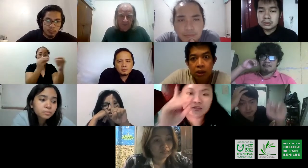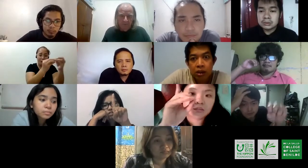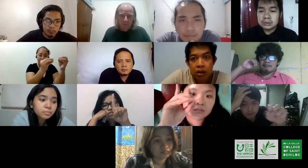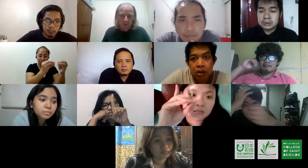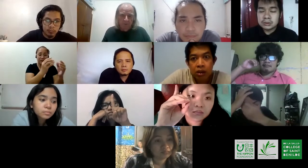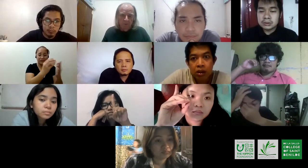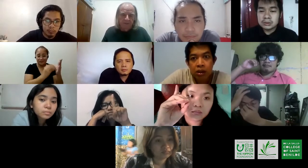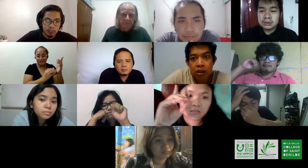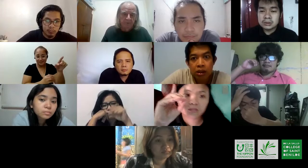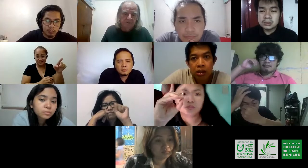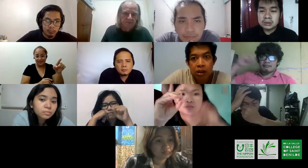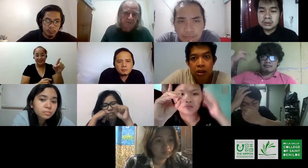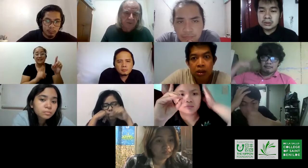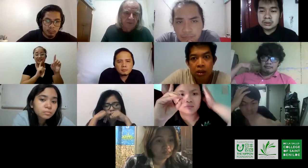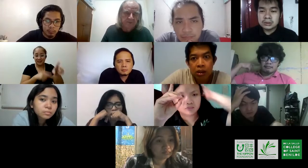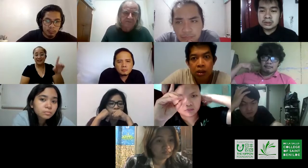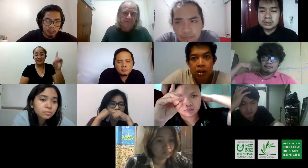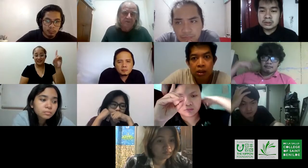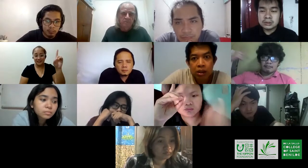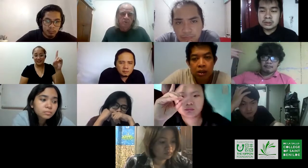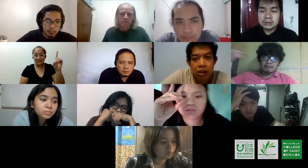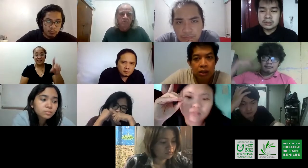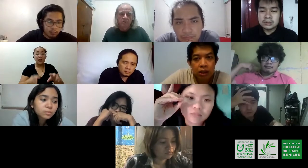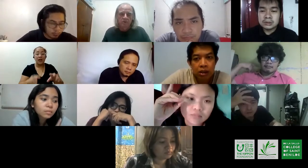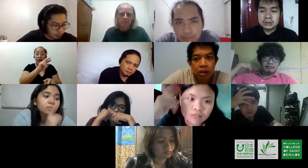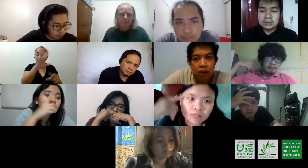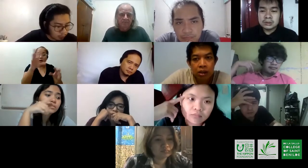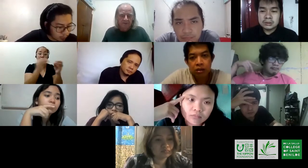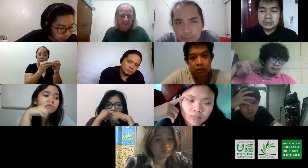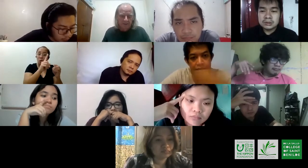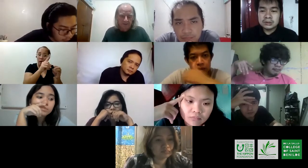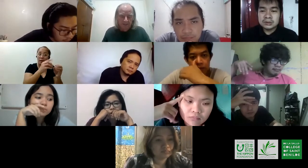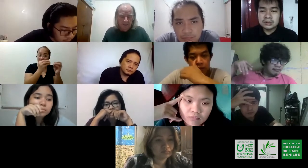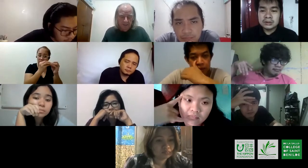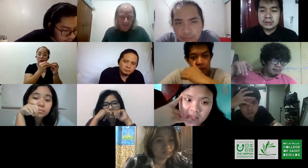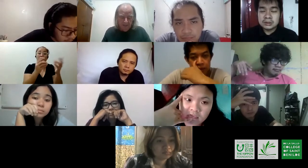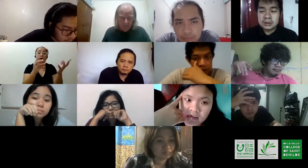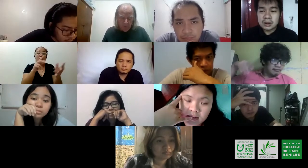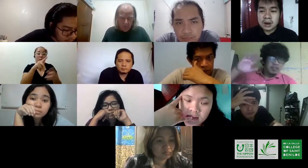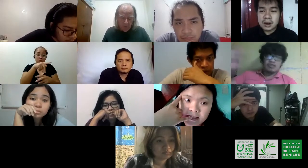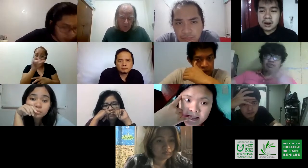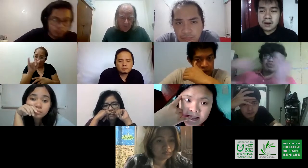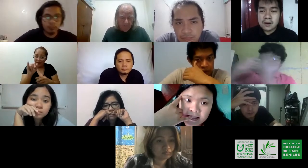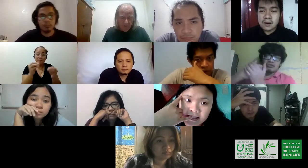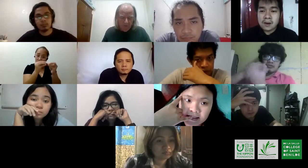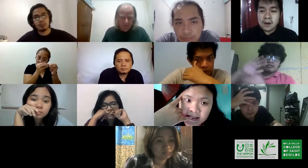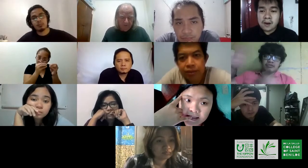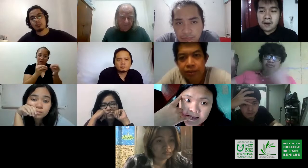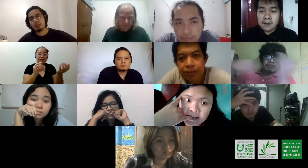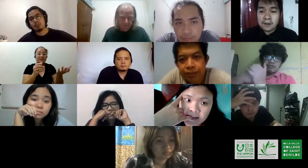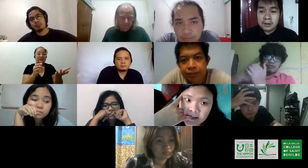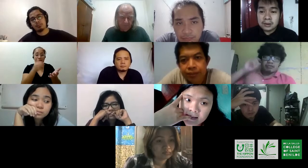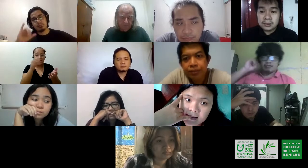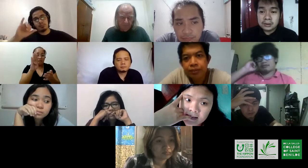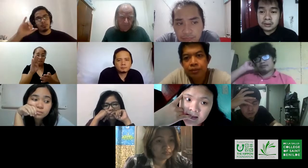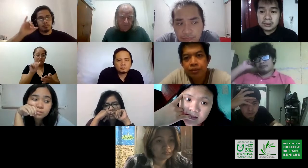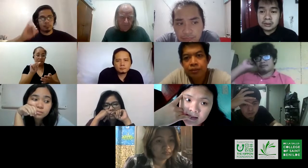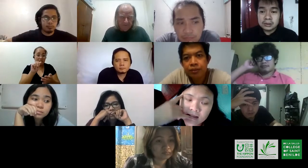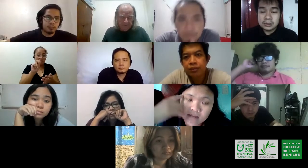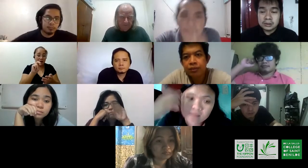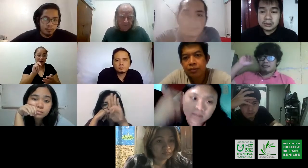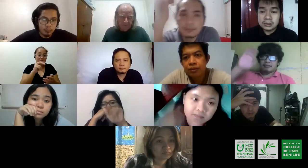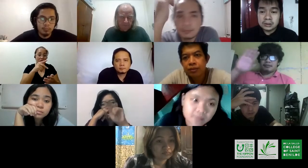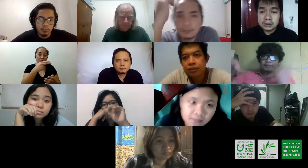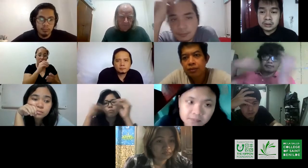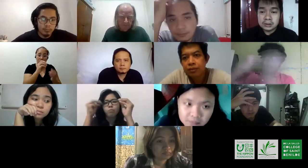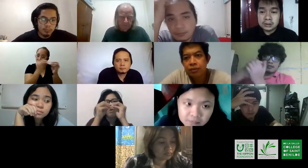And there's more than one deaf person on Martha's Vineyard, more than one on Providence Island, and more than one on Vancouver.